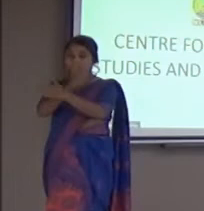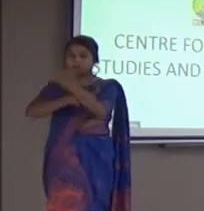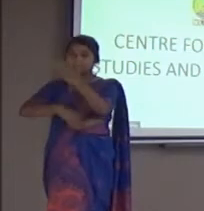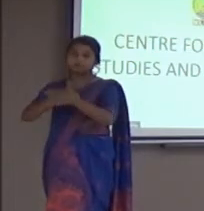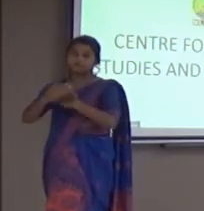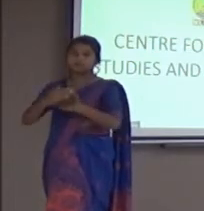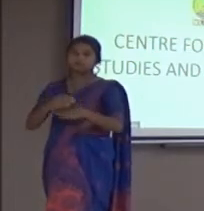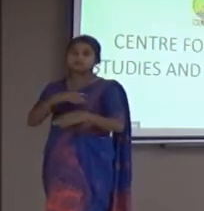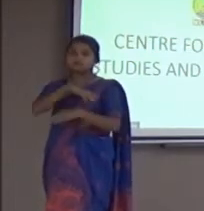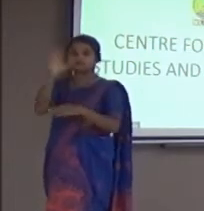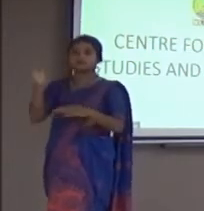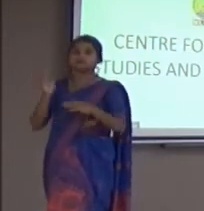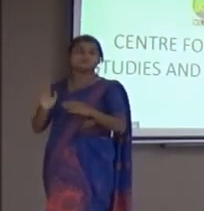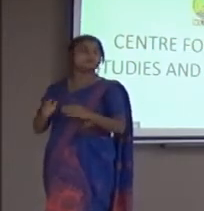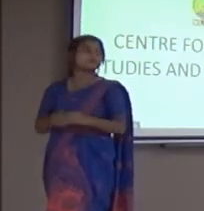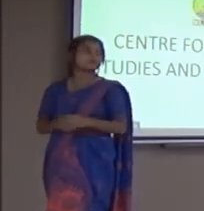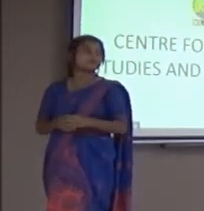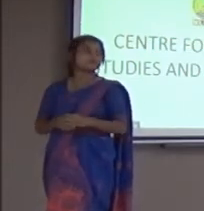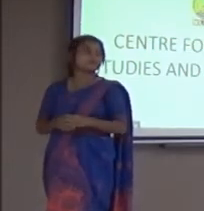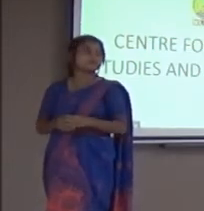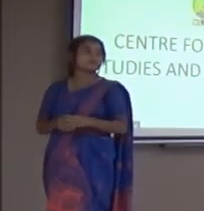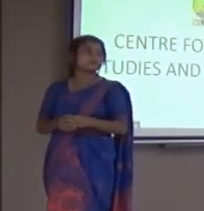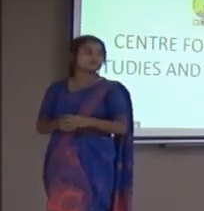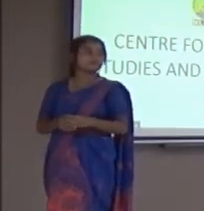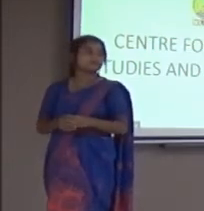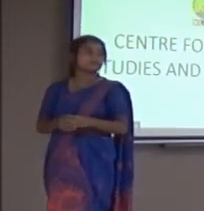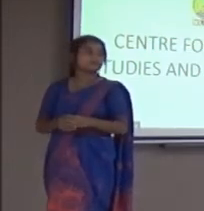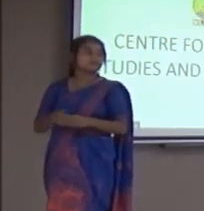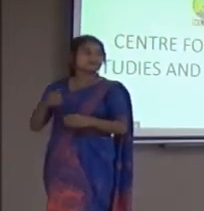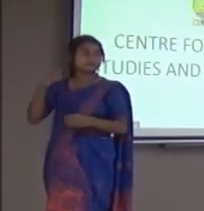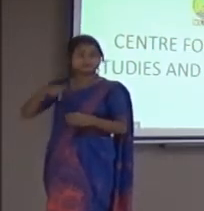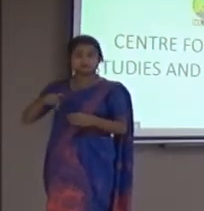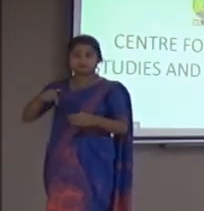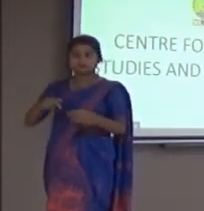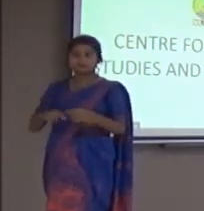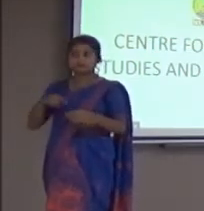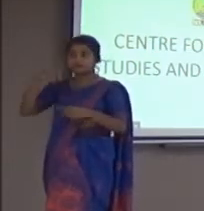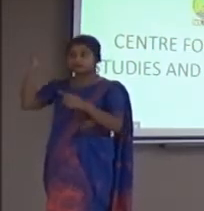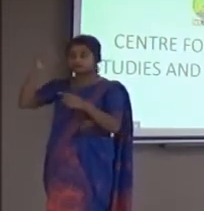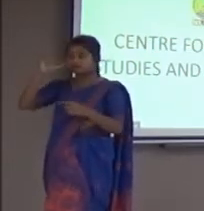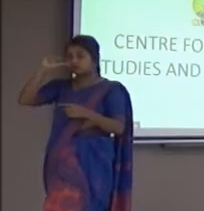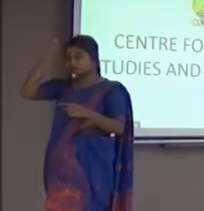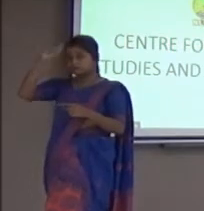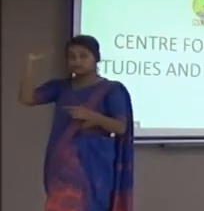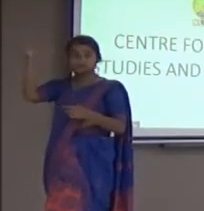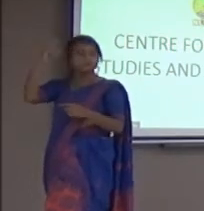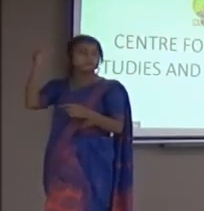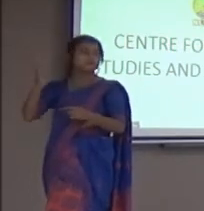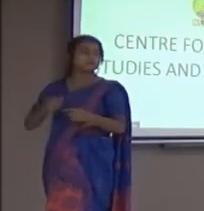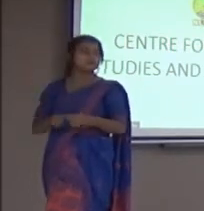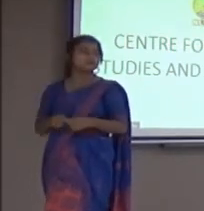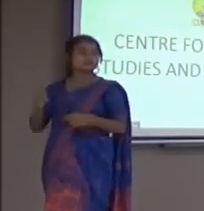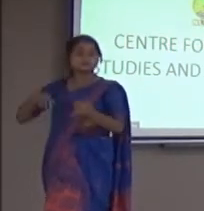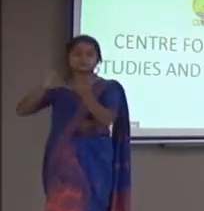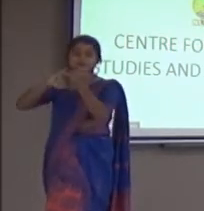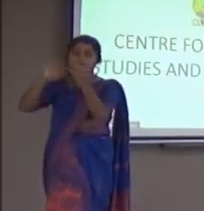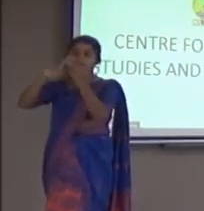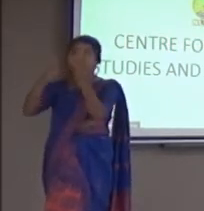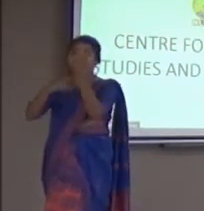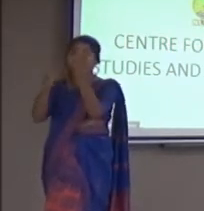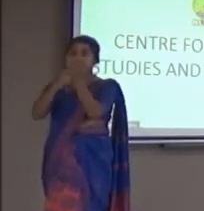active participation. But if we contextualize this proposition in Indian regard, the situation